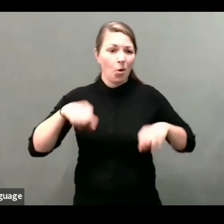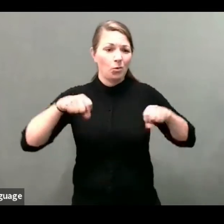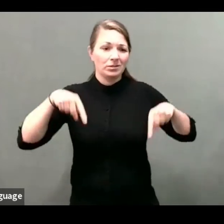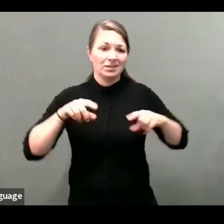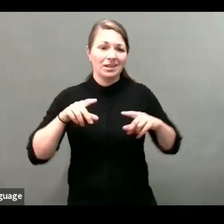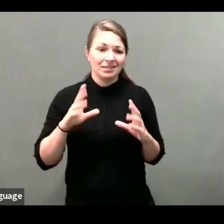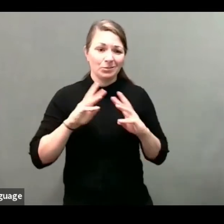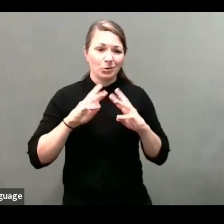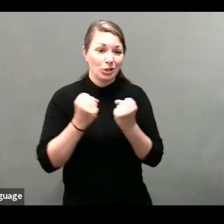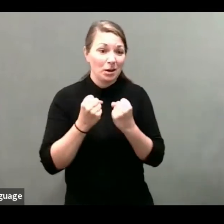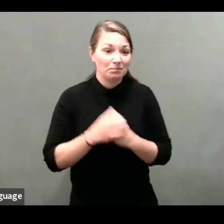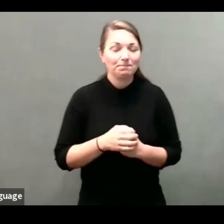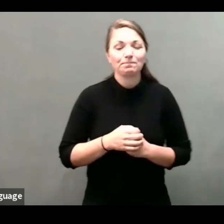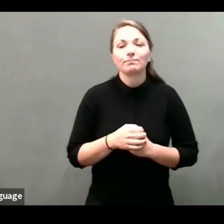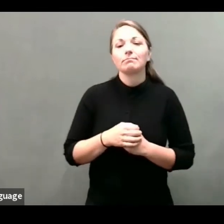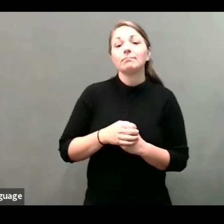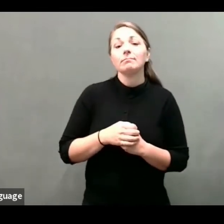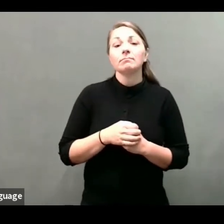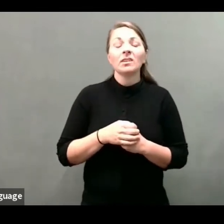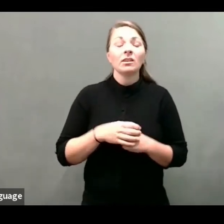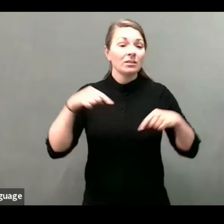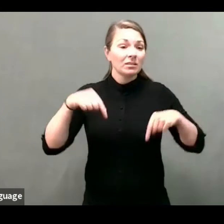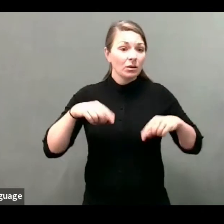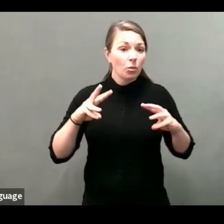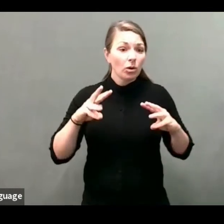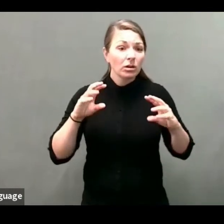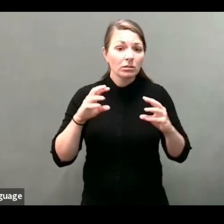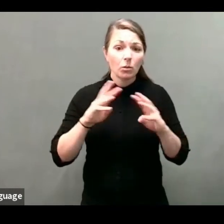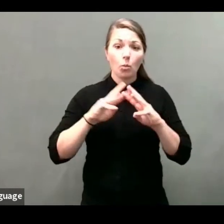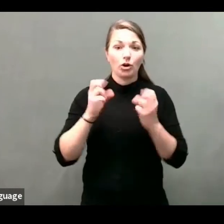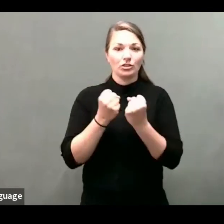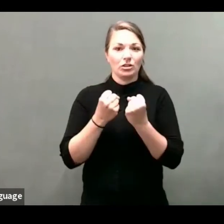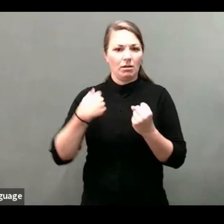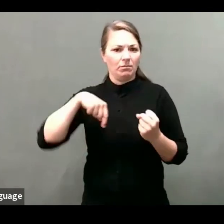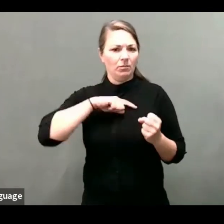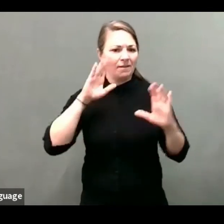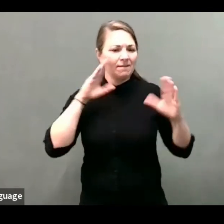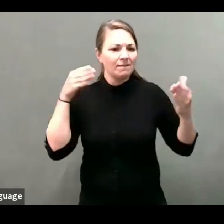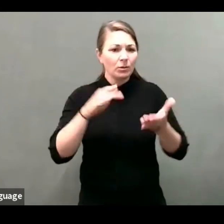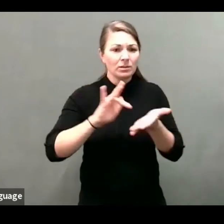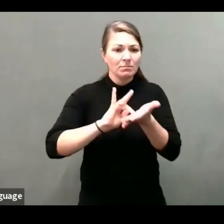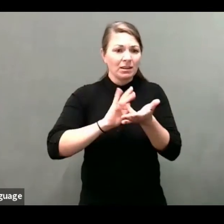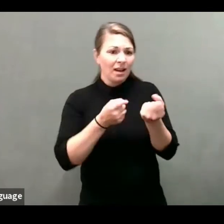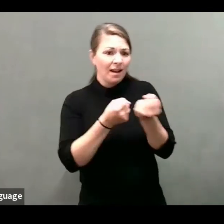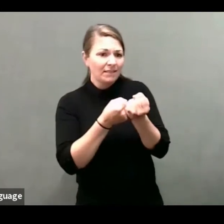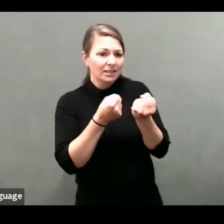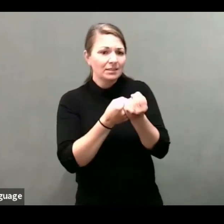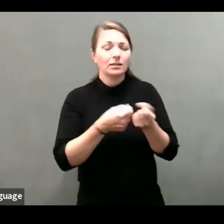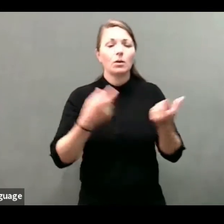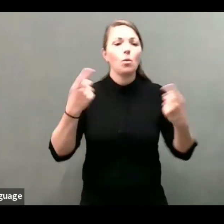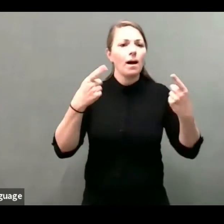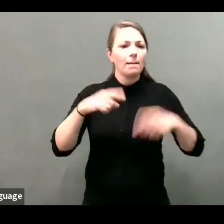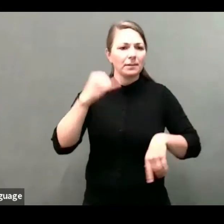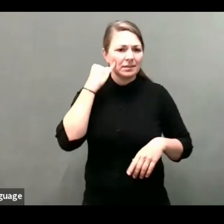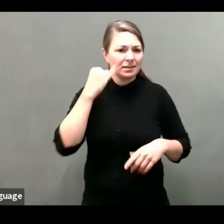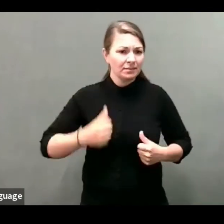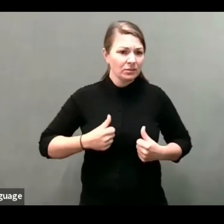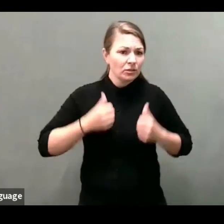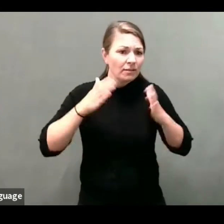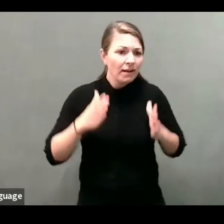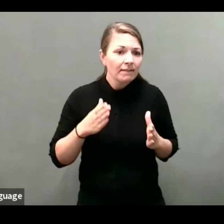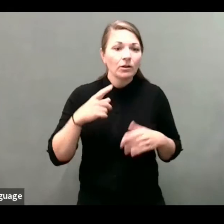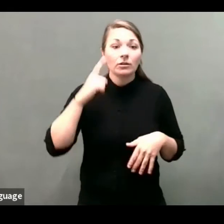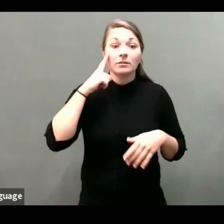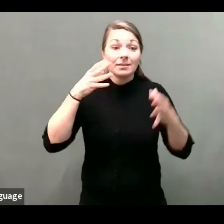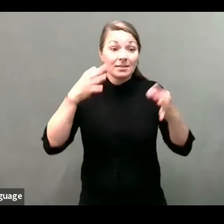So during this workshop, we are going to be really focused on medical advocacy and kind of what happens when a survivor is